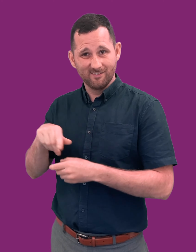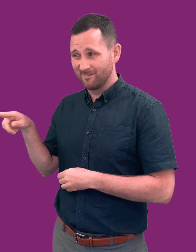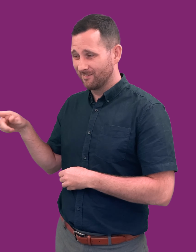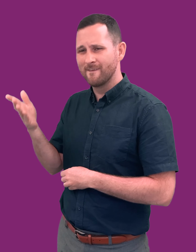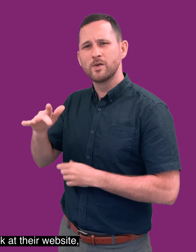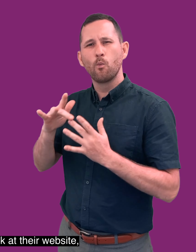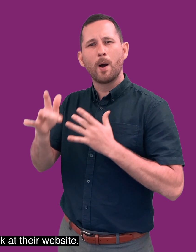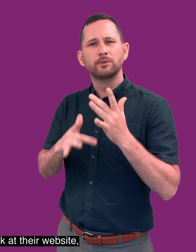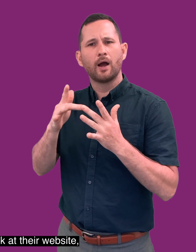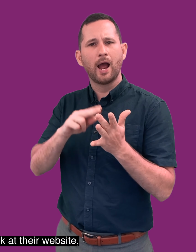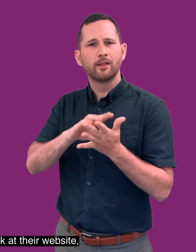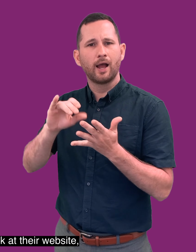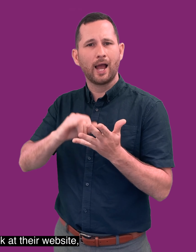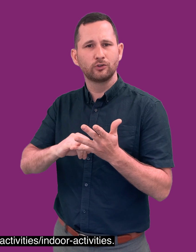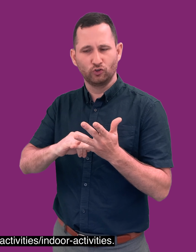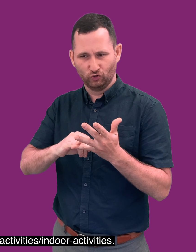If you want to look at their website,